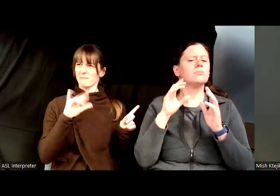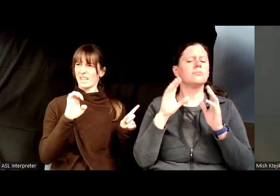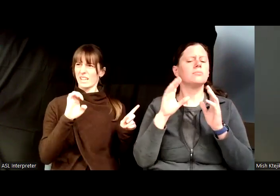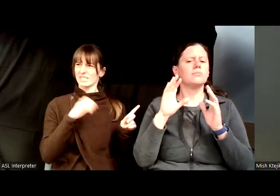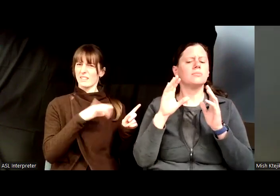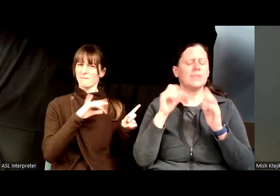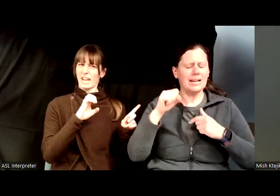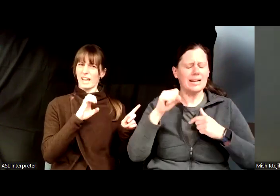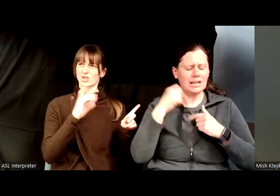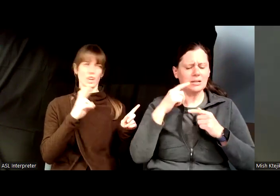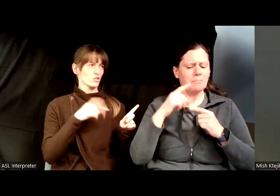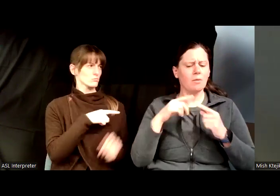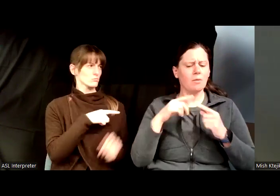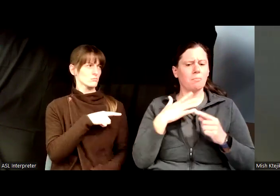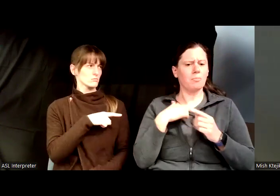This is Colleen.